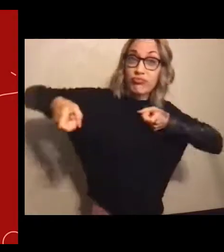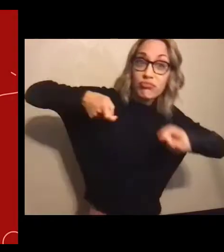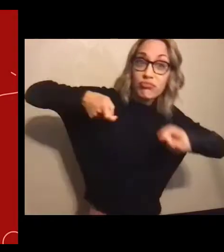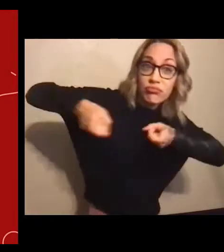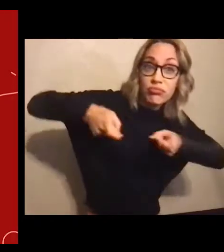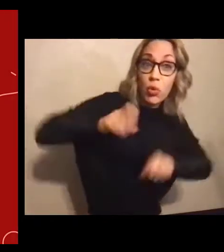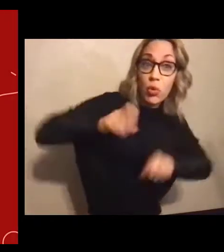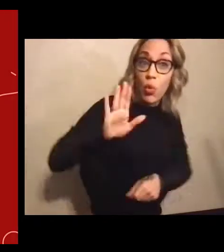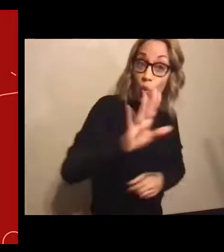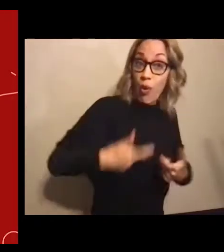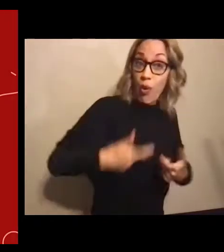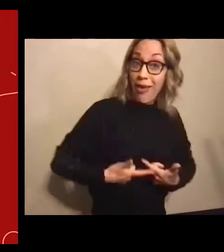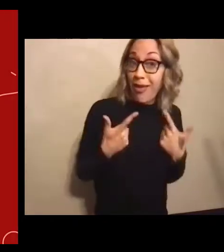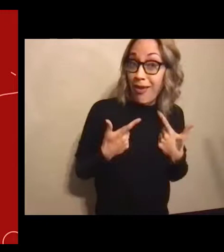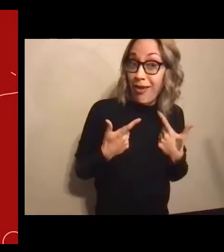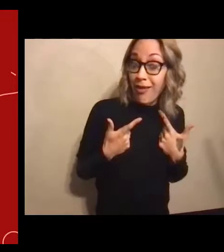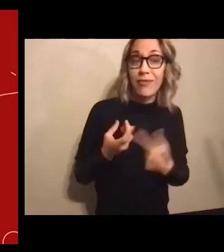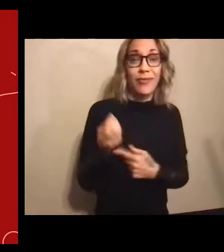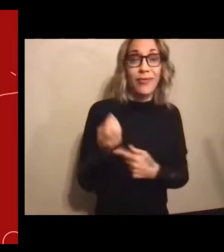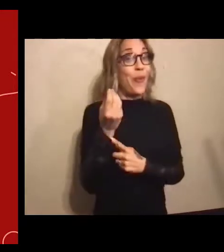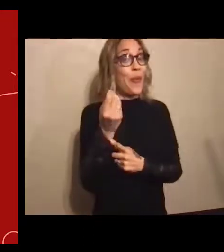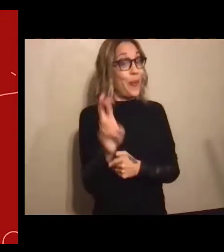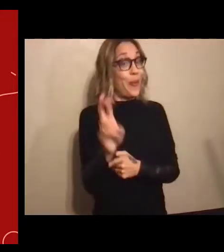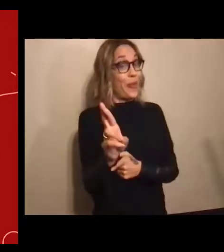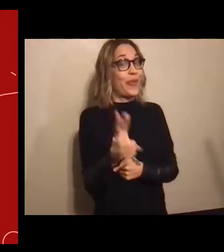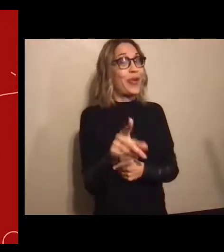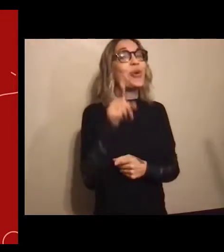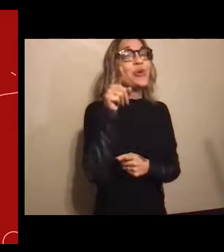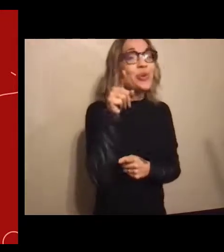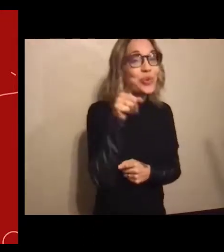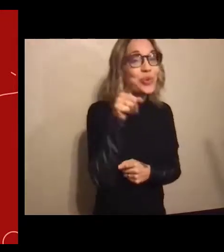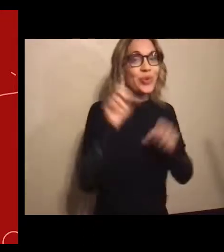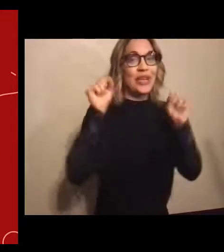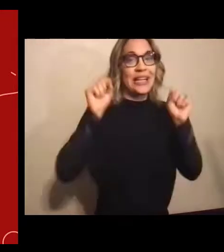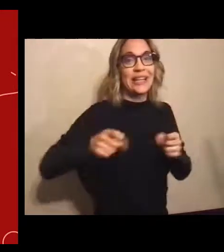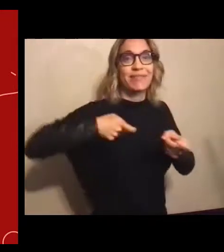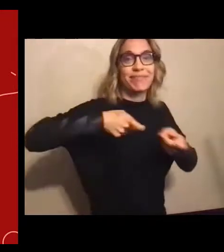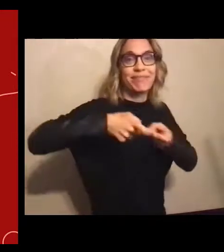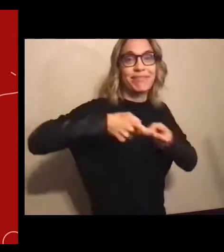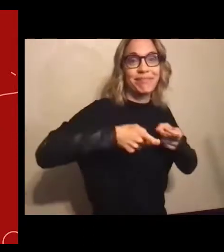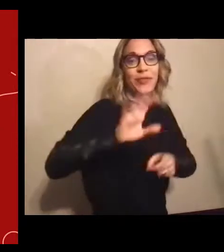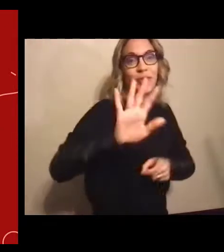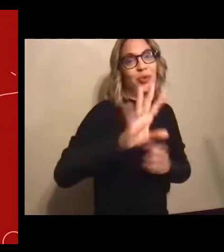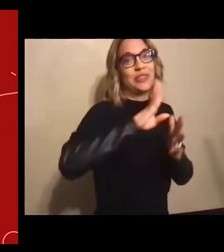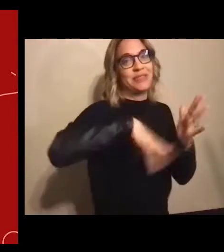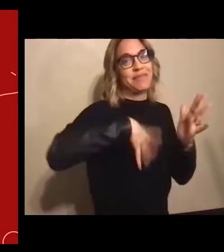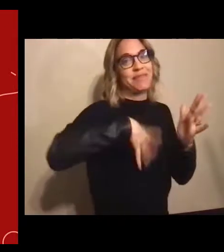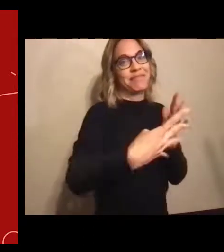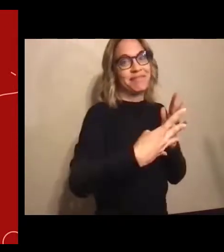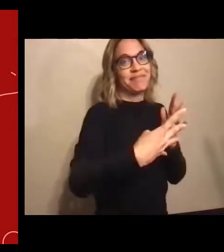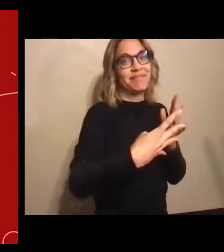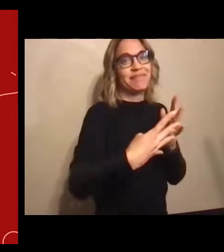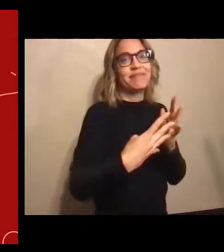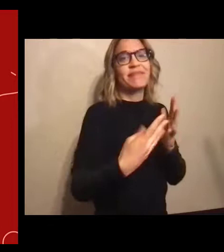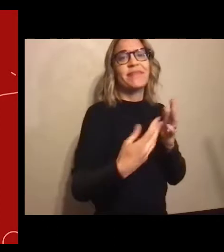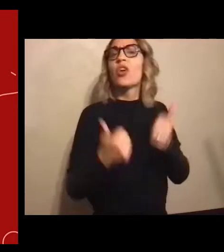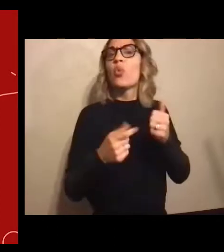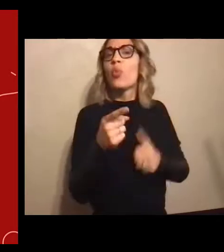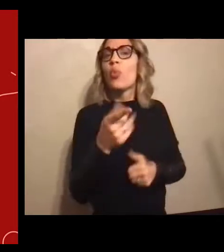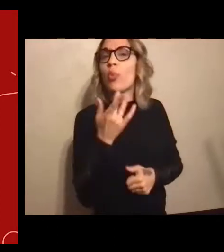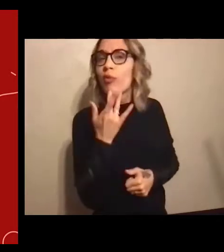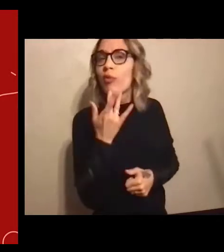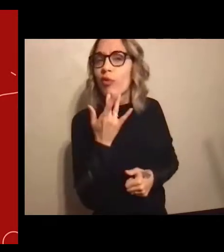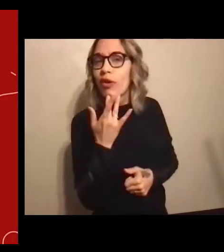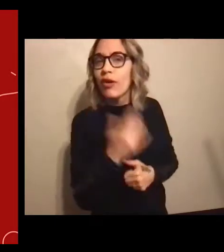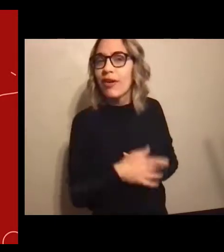Now, your schedule, your calendar can manage your life, or you can manage your